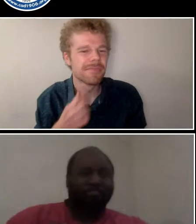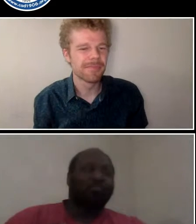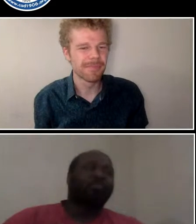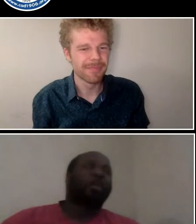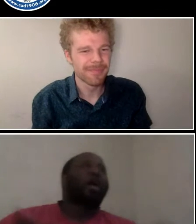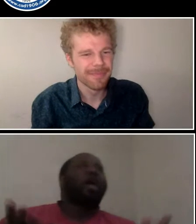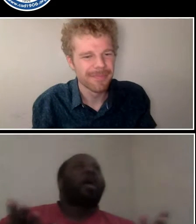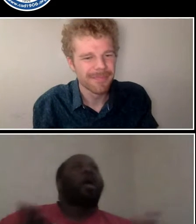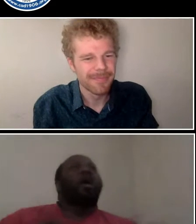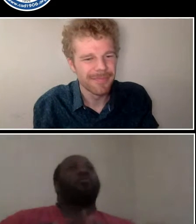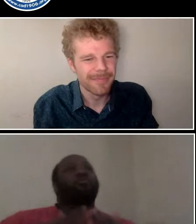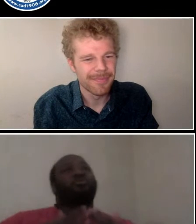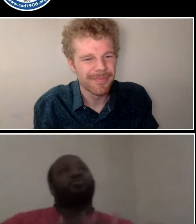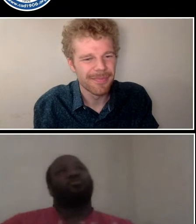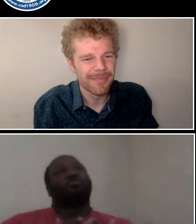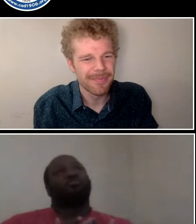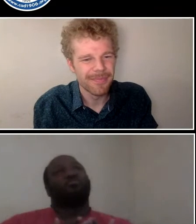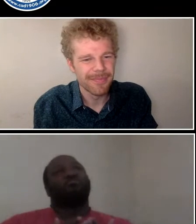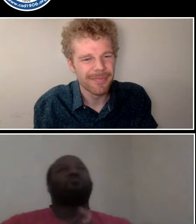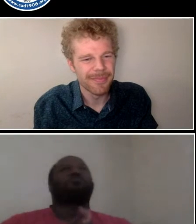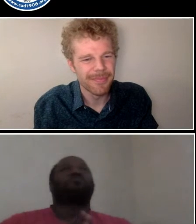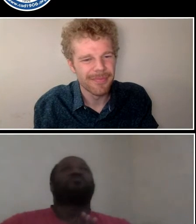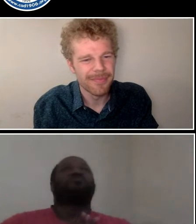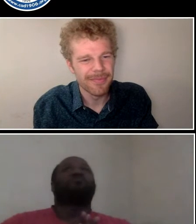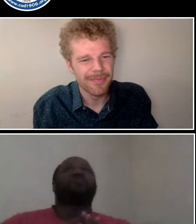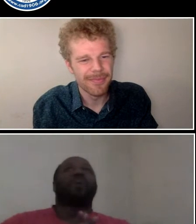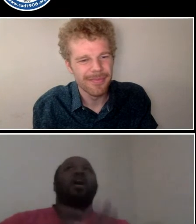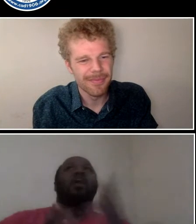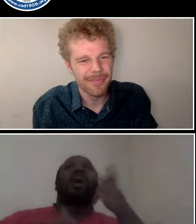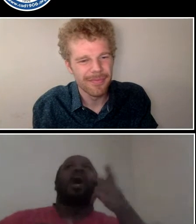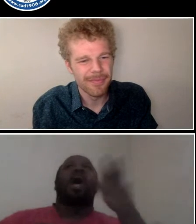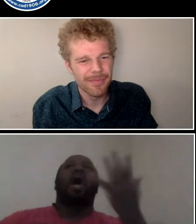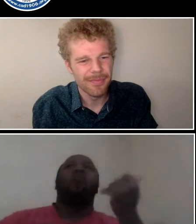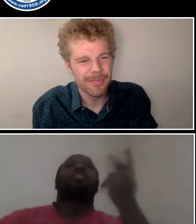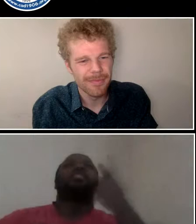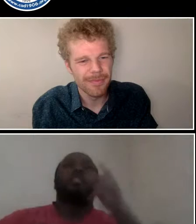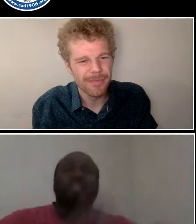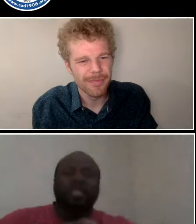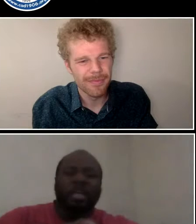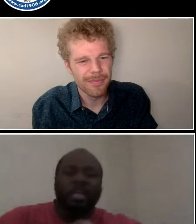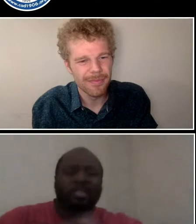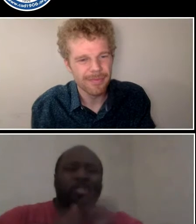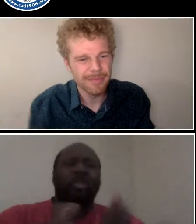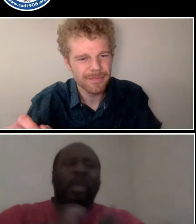And what was your response to them when they asked why you decided to run in the first place?